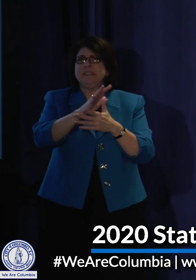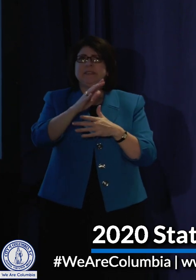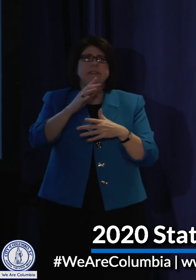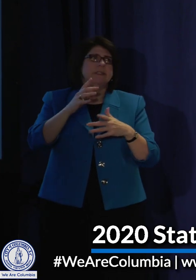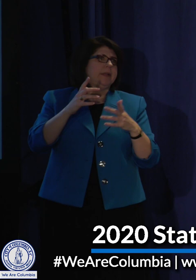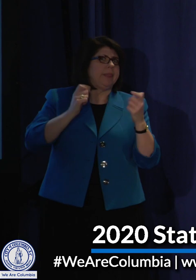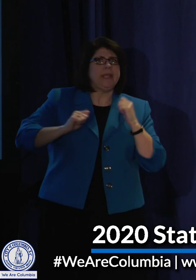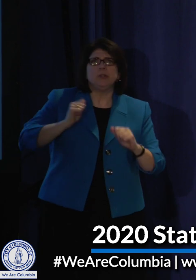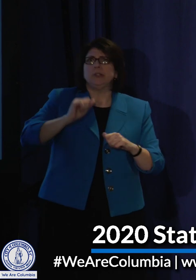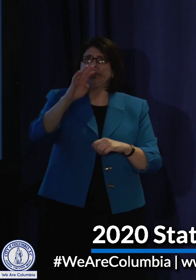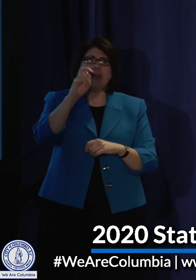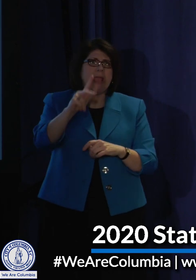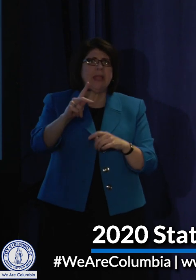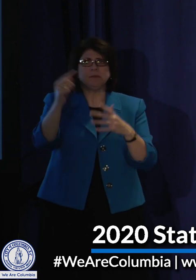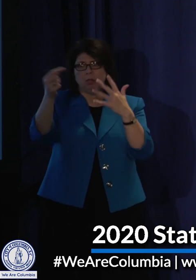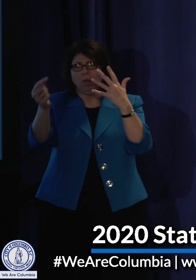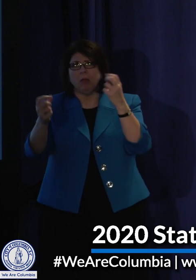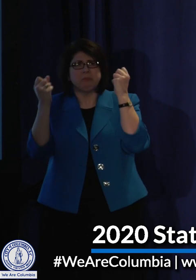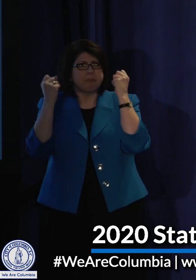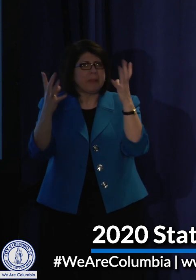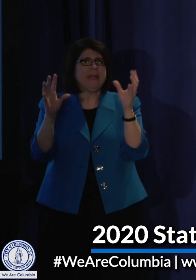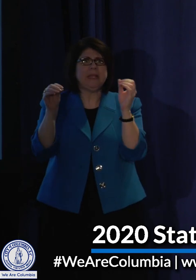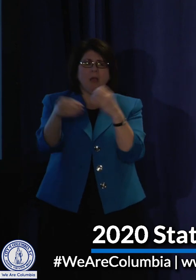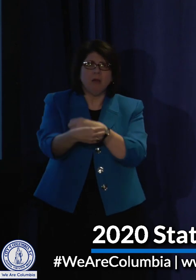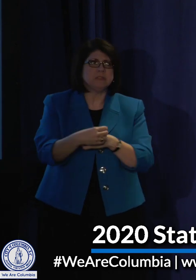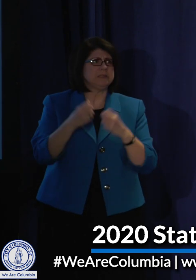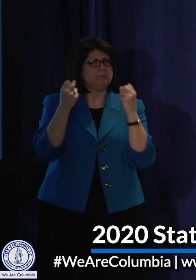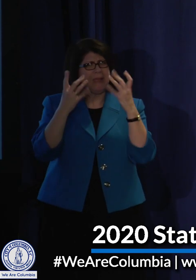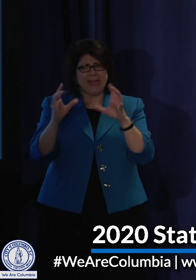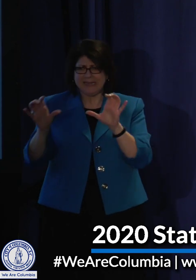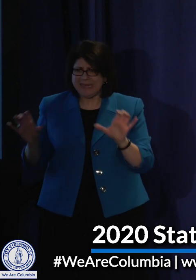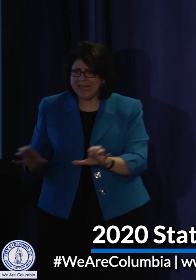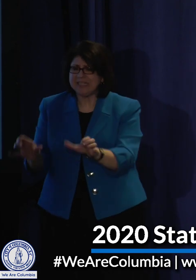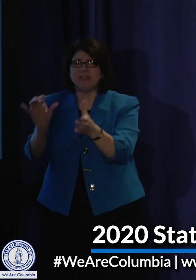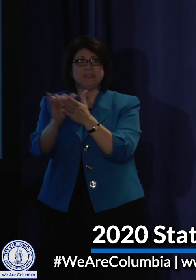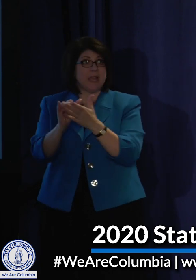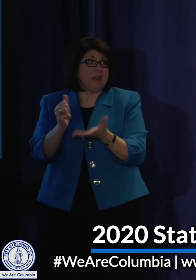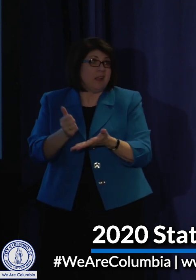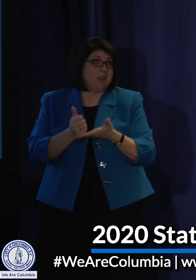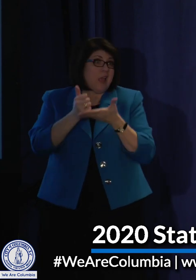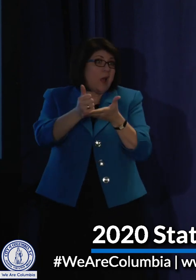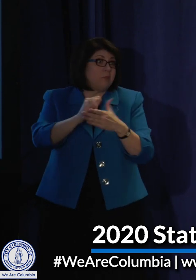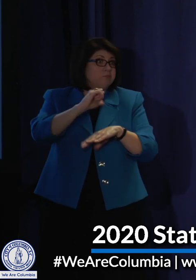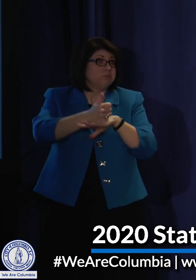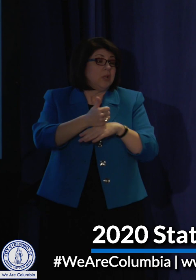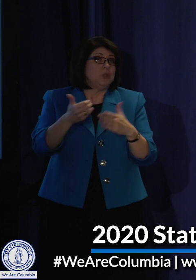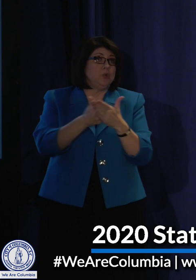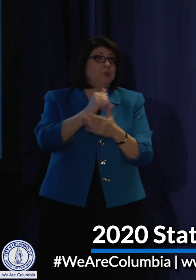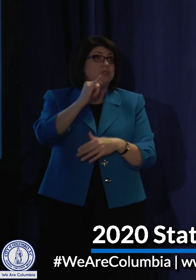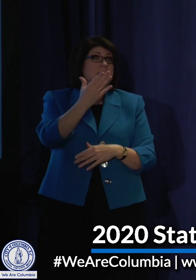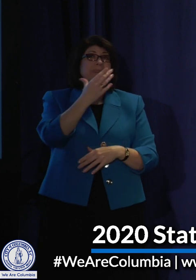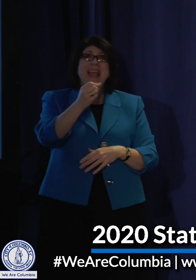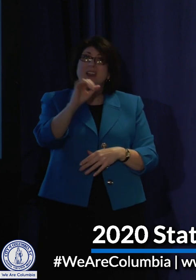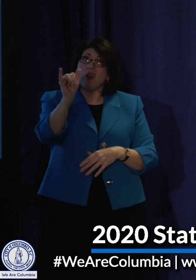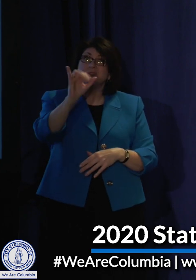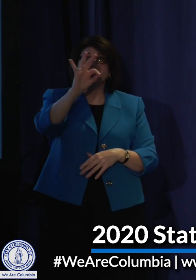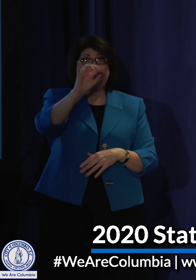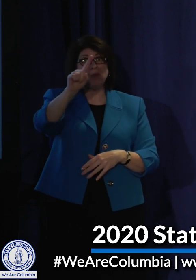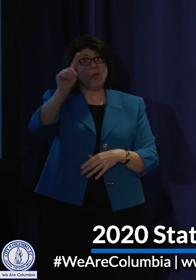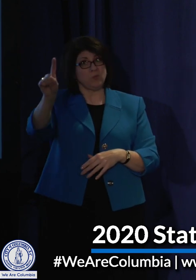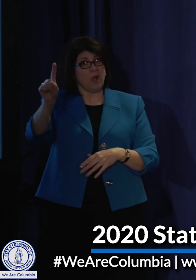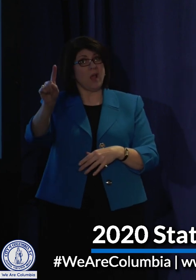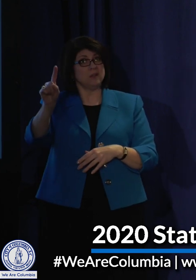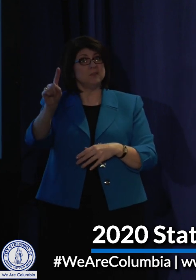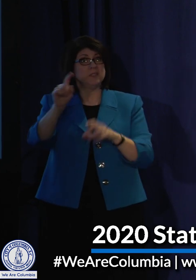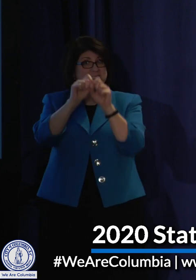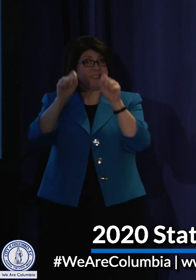and other offices, activities that also often lead to new jobs. Even 911 emergency systems are based on